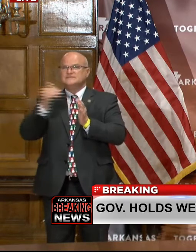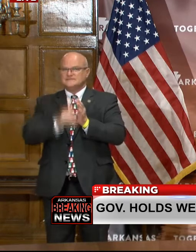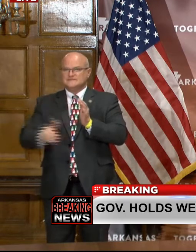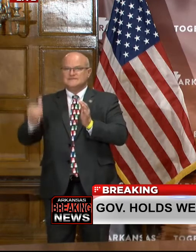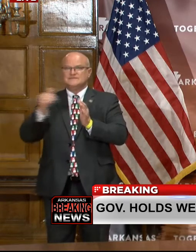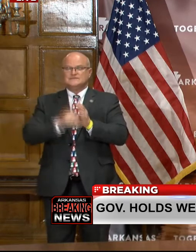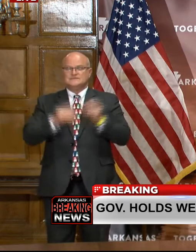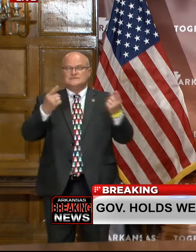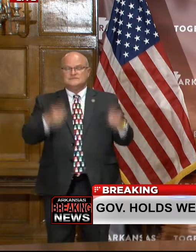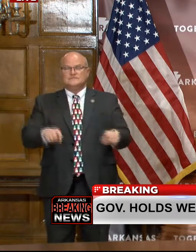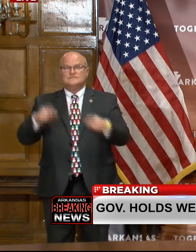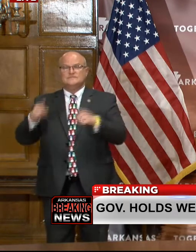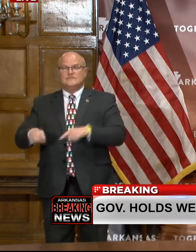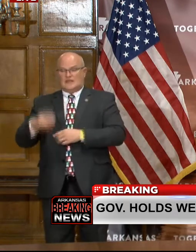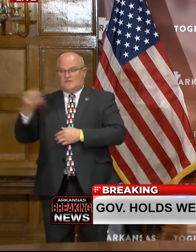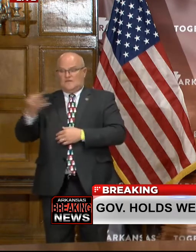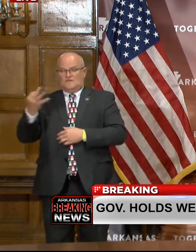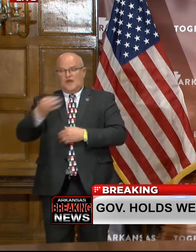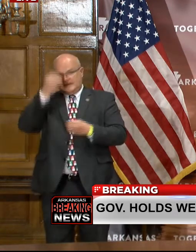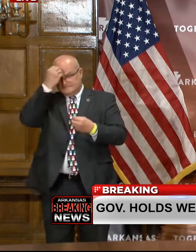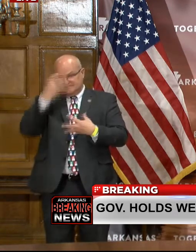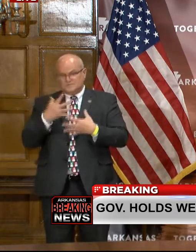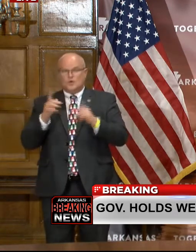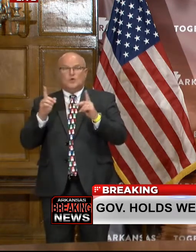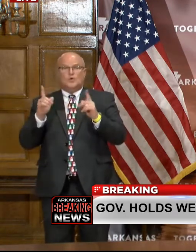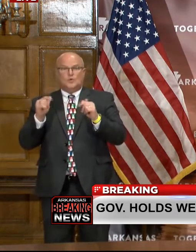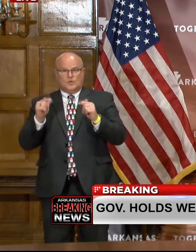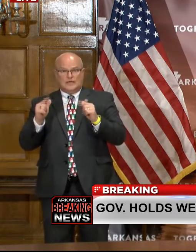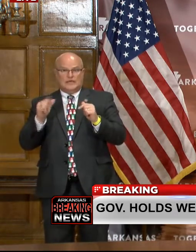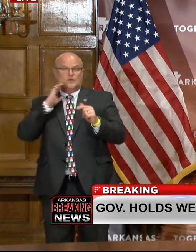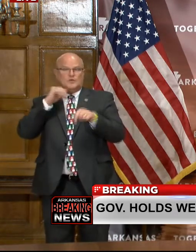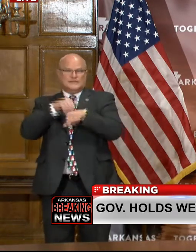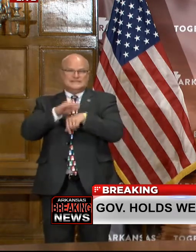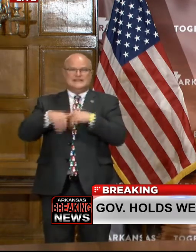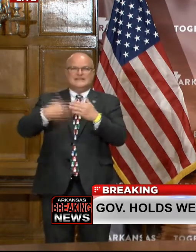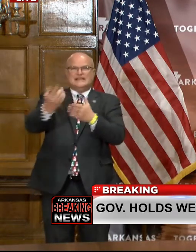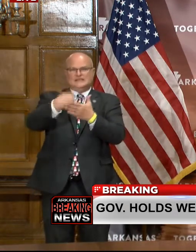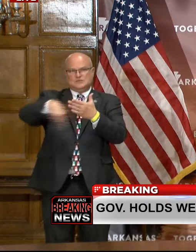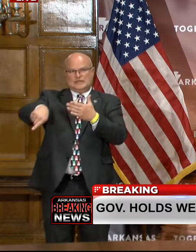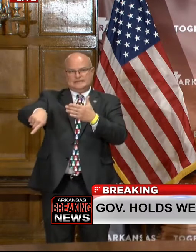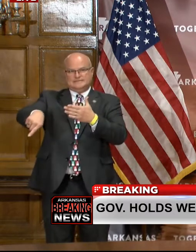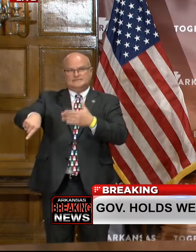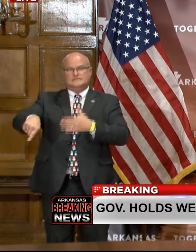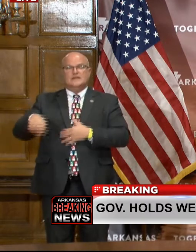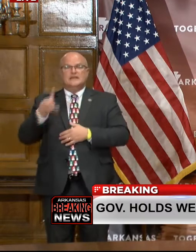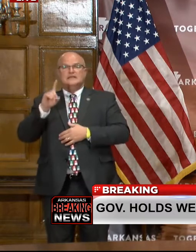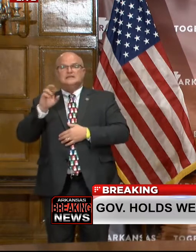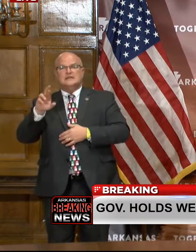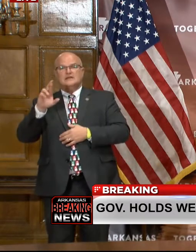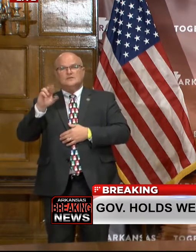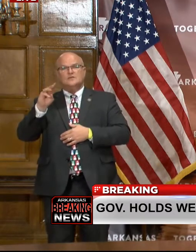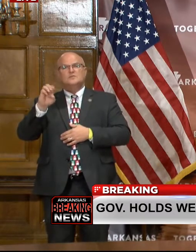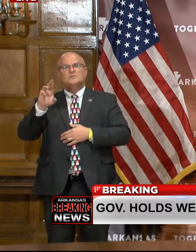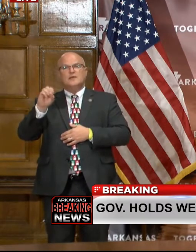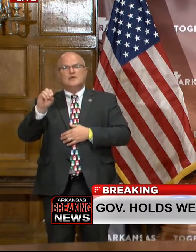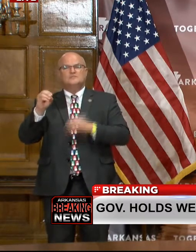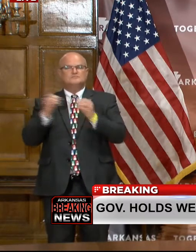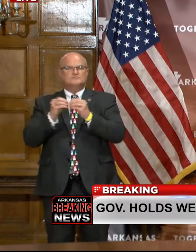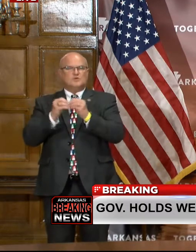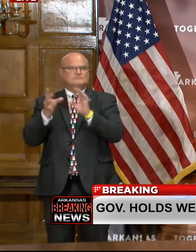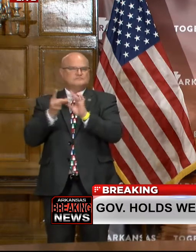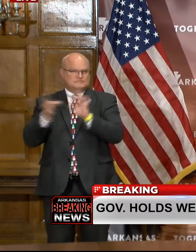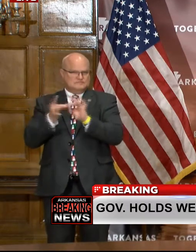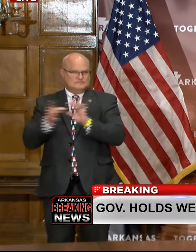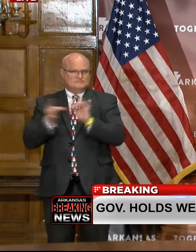that every Friday we'll get notice as to what the shipment will be the next week. And Dr. Romero will have additional comments